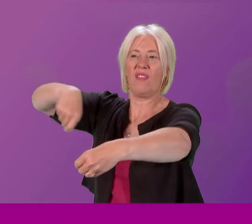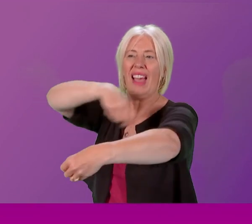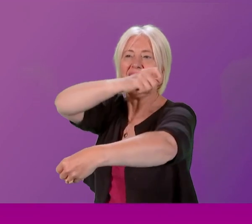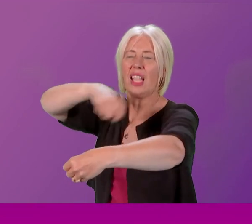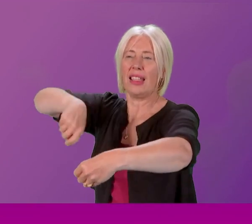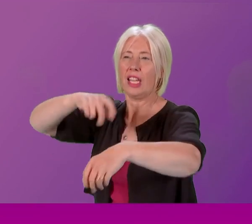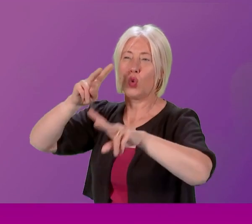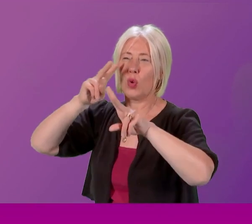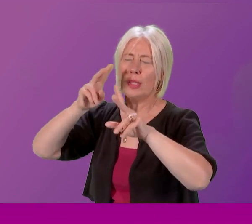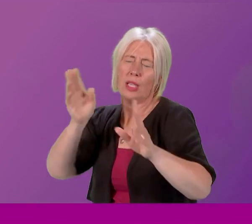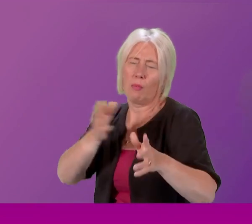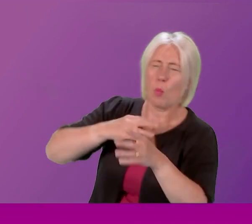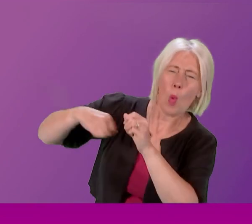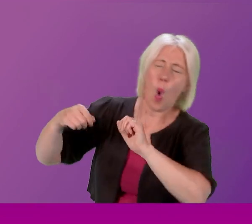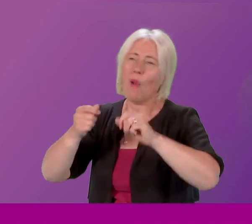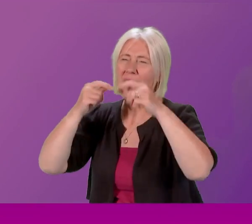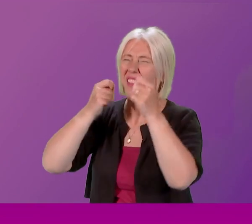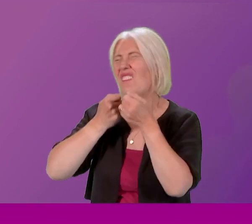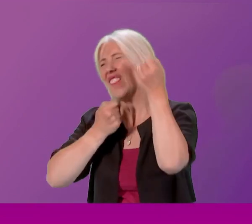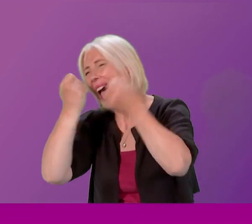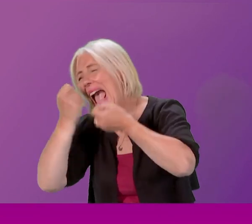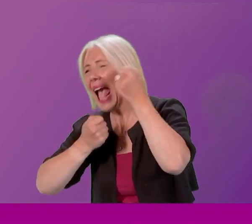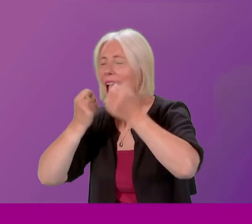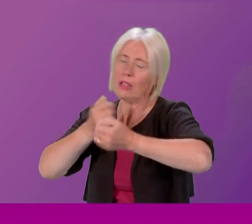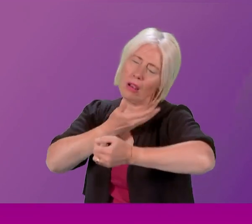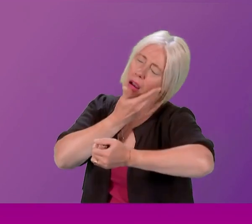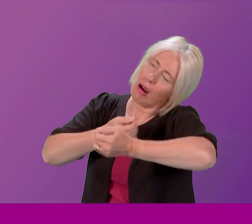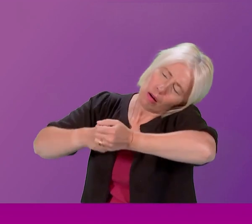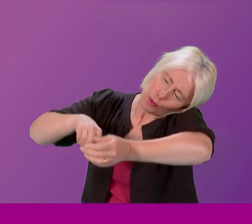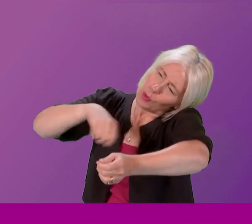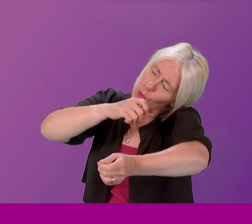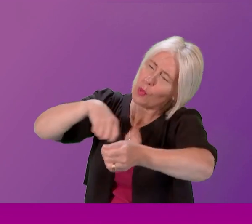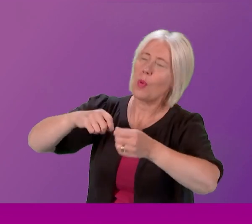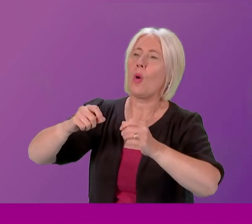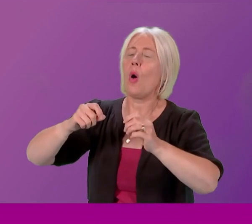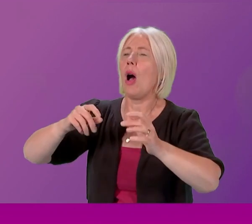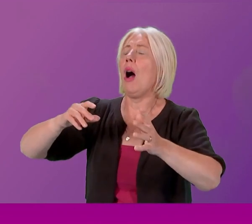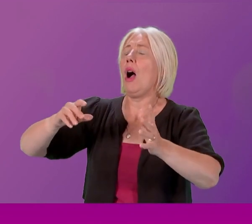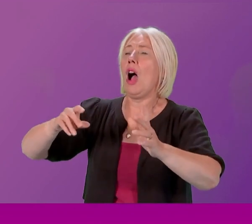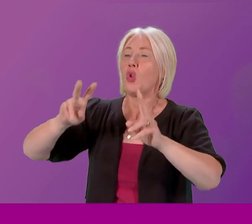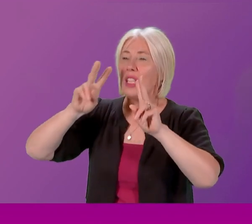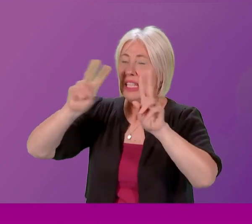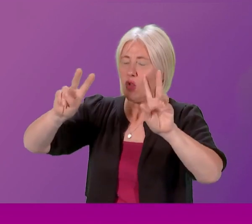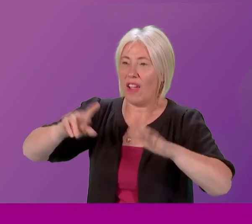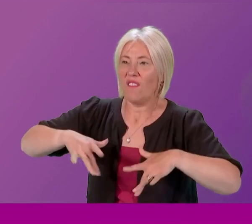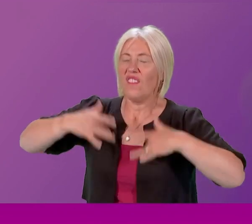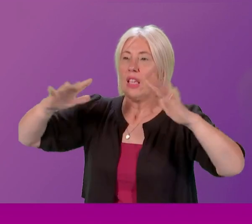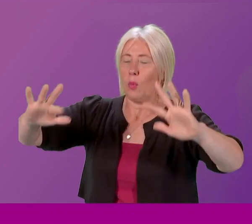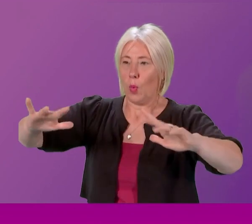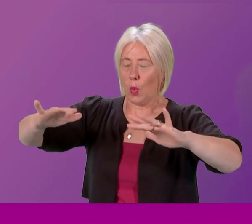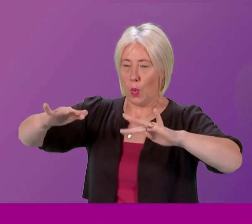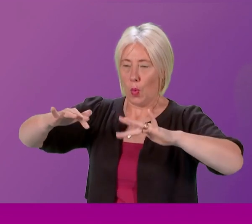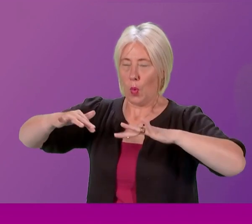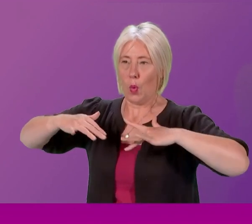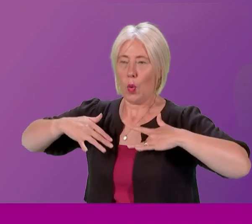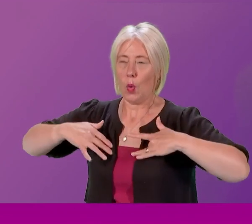see how that violin is the face is resting on the instrument, or the rosin from the bow, or just everything, or a percussion